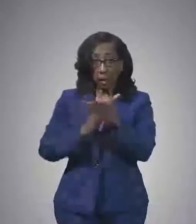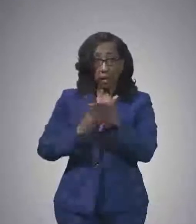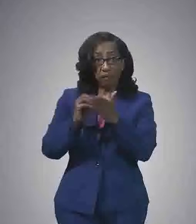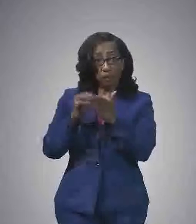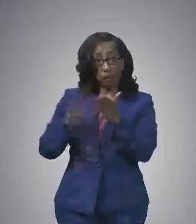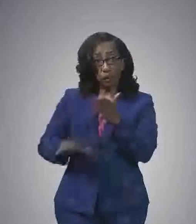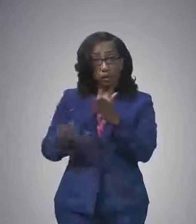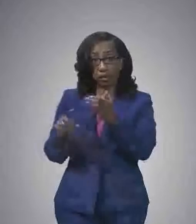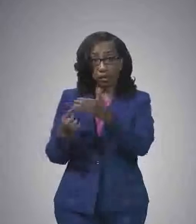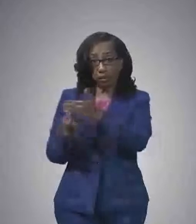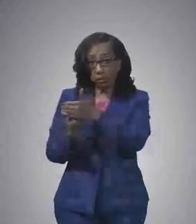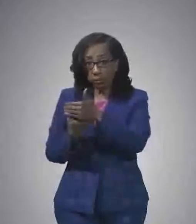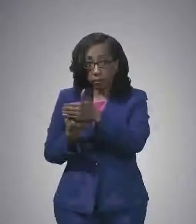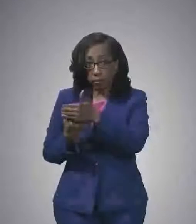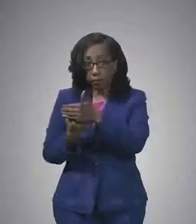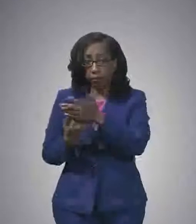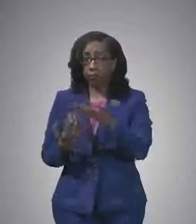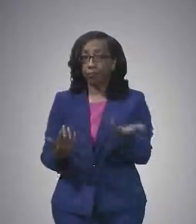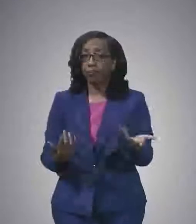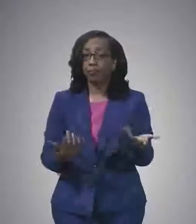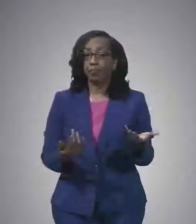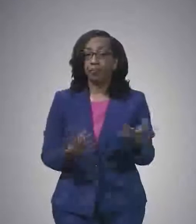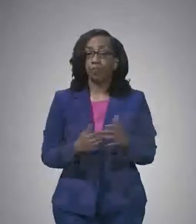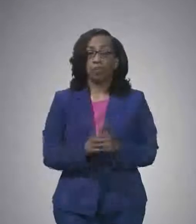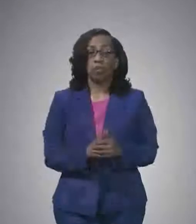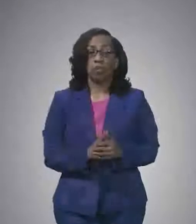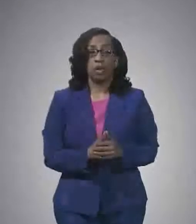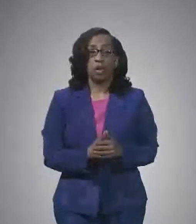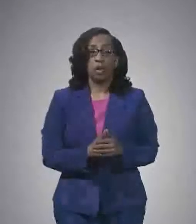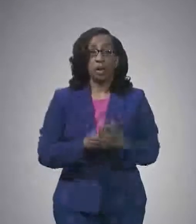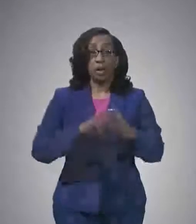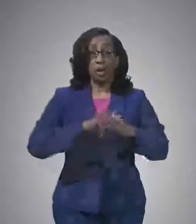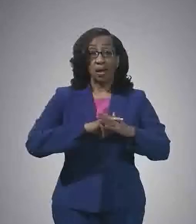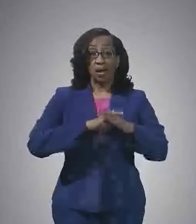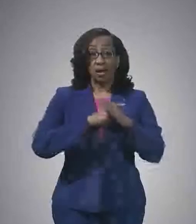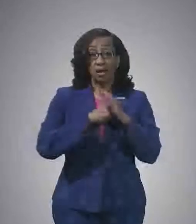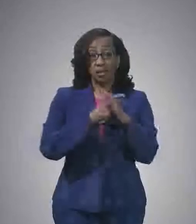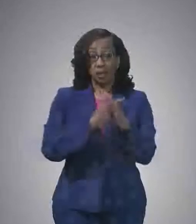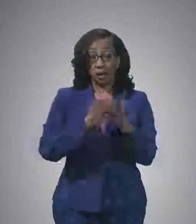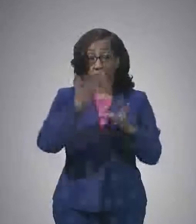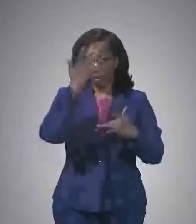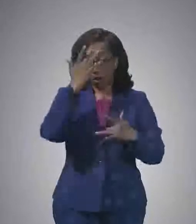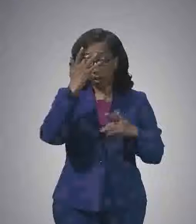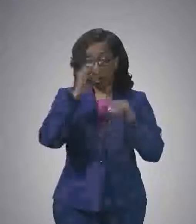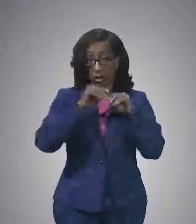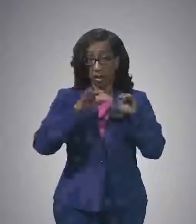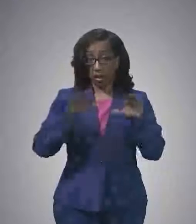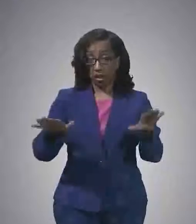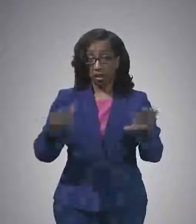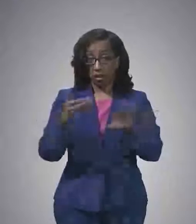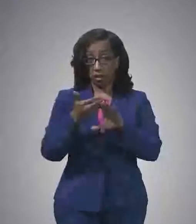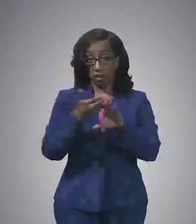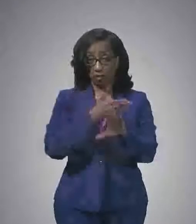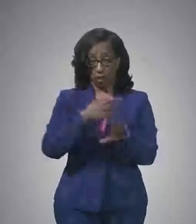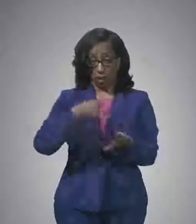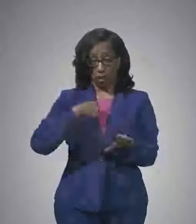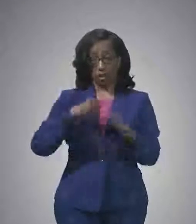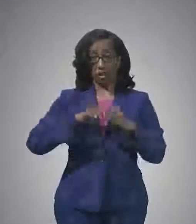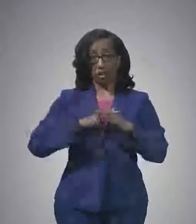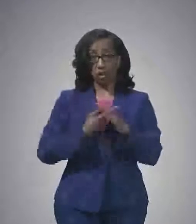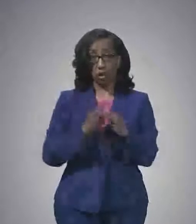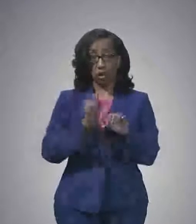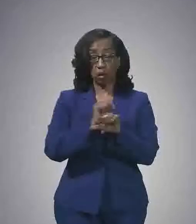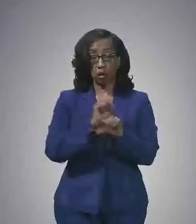From what I understand, at the beginning of the pandemic, before my start with the Shelby County